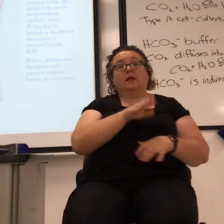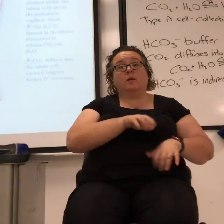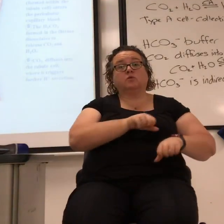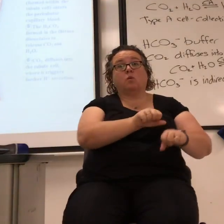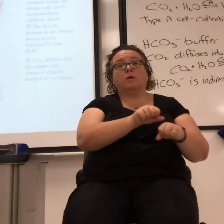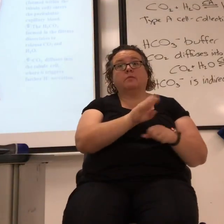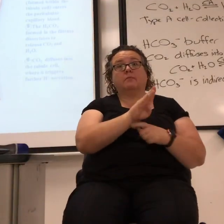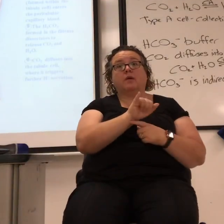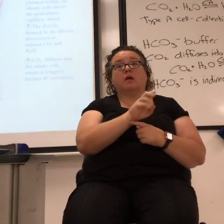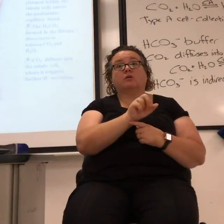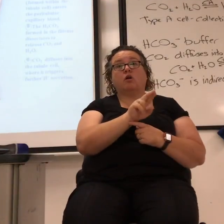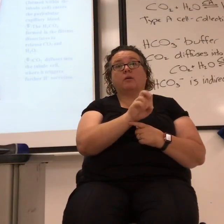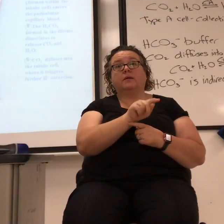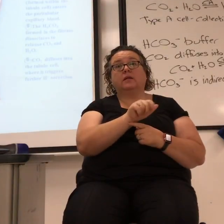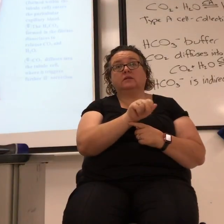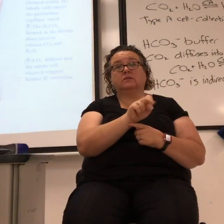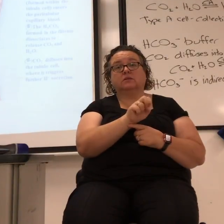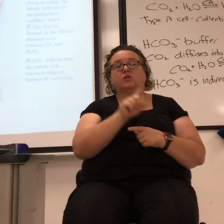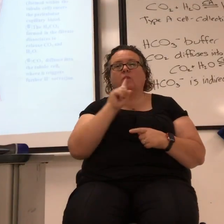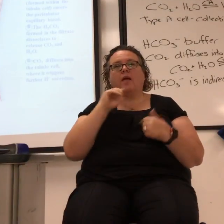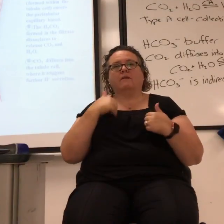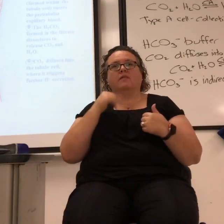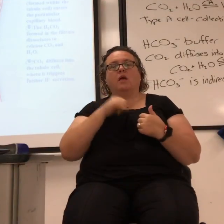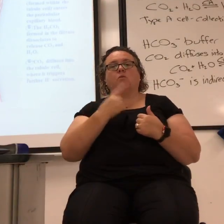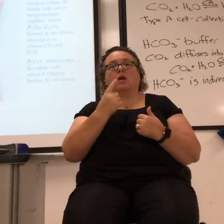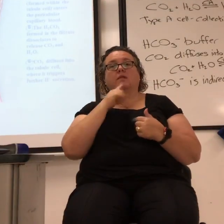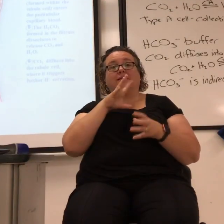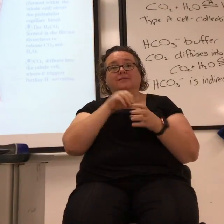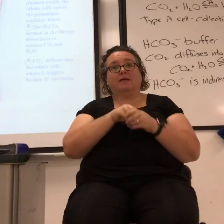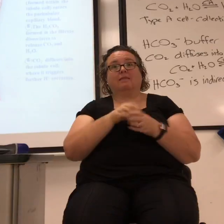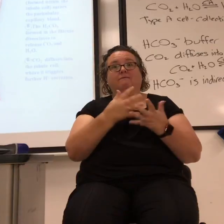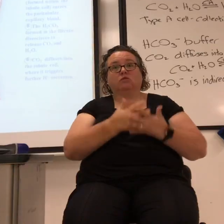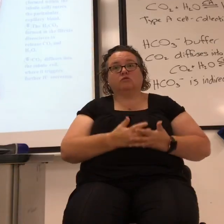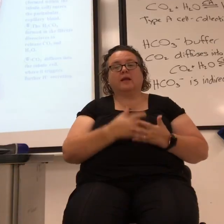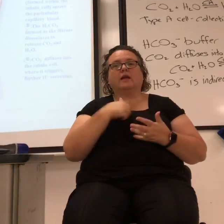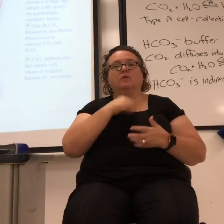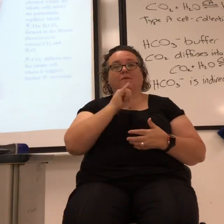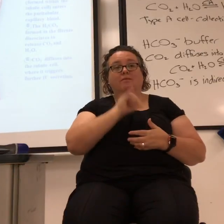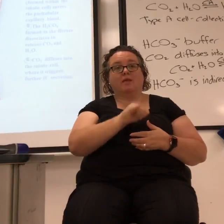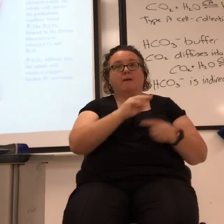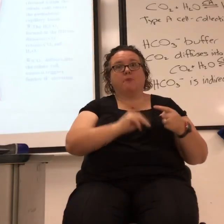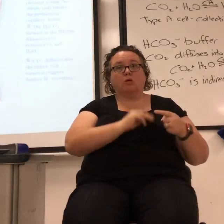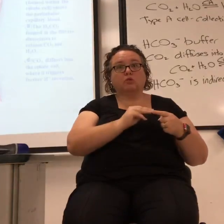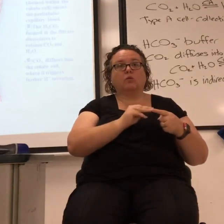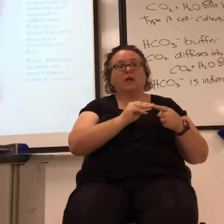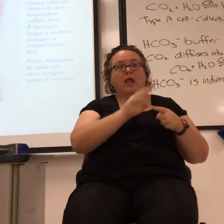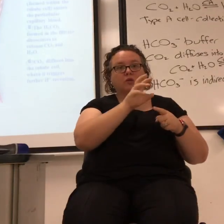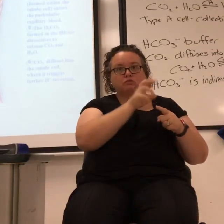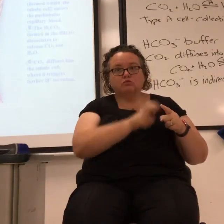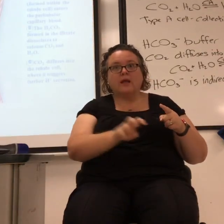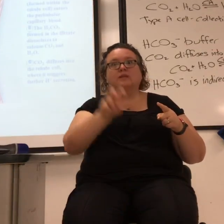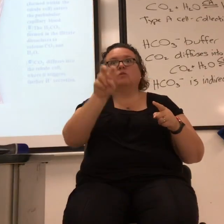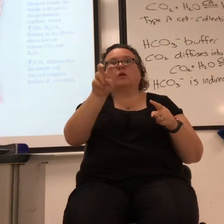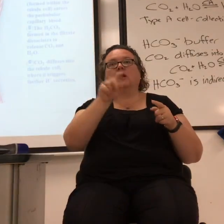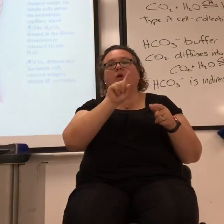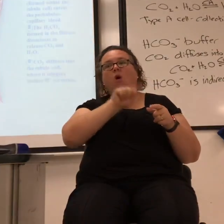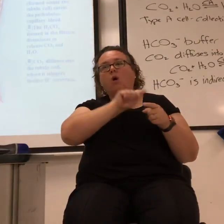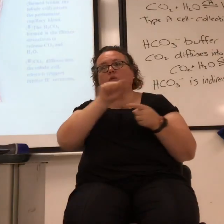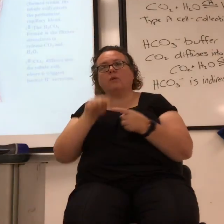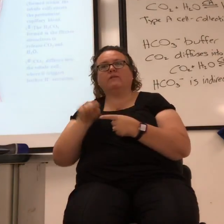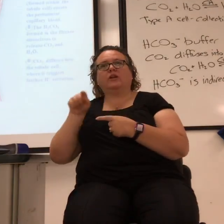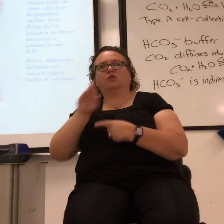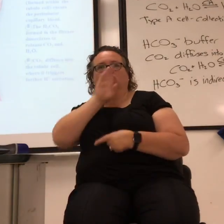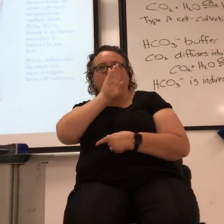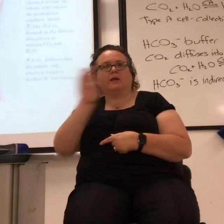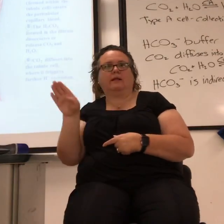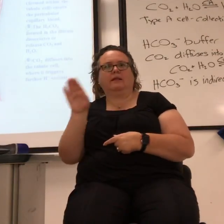you take the bicarbonate here that's in the filtrate and you take that molecule and you suck it, transport it all the way over here directly.